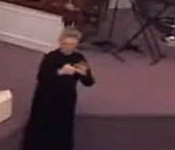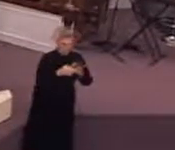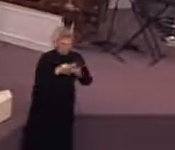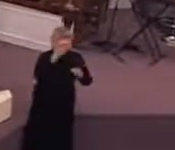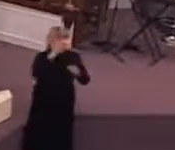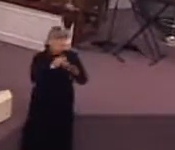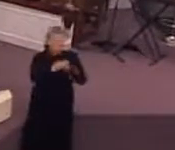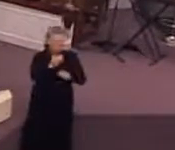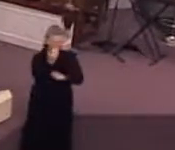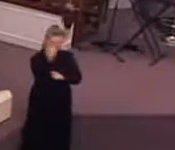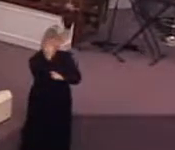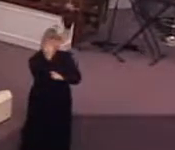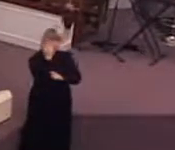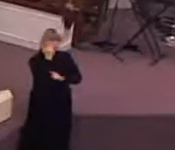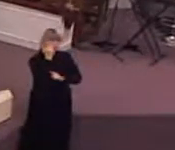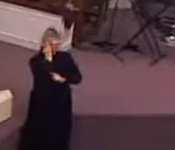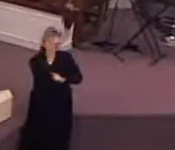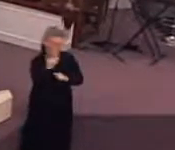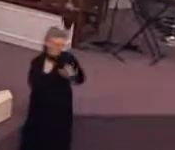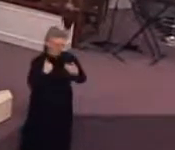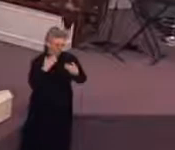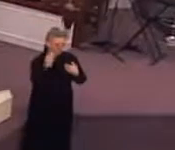revival.